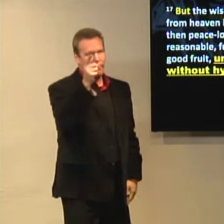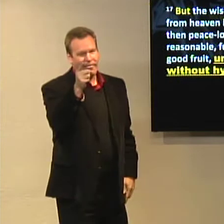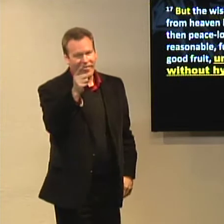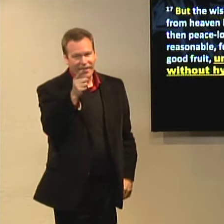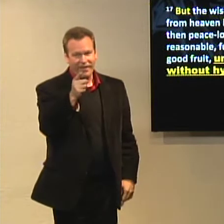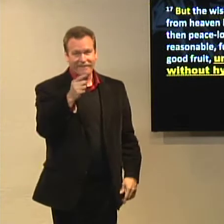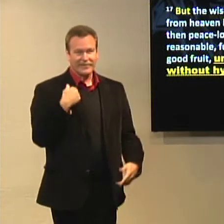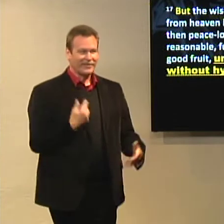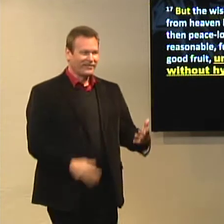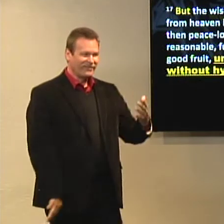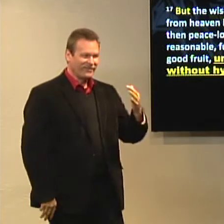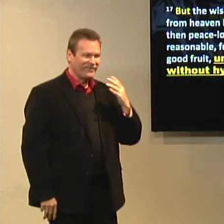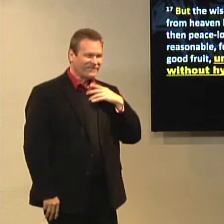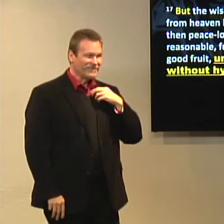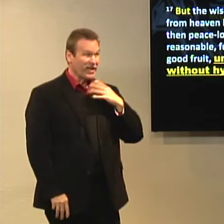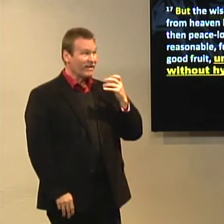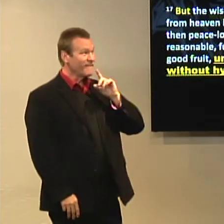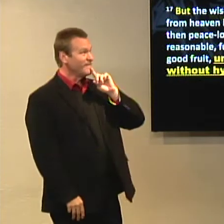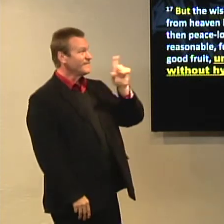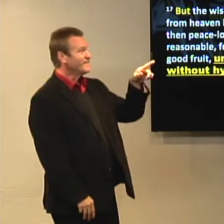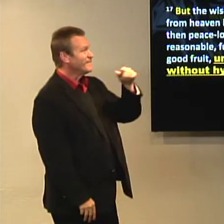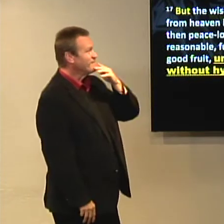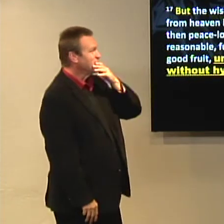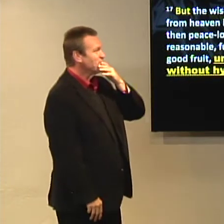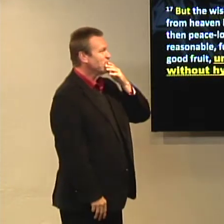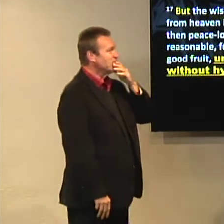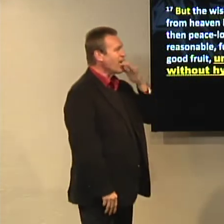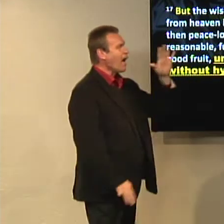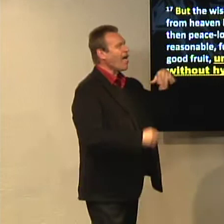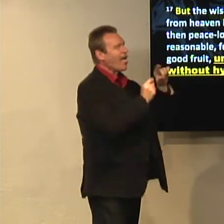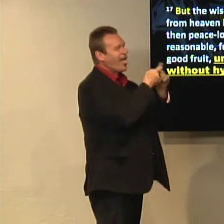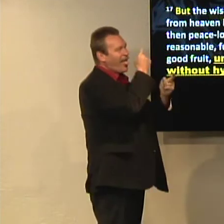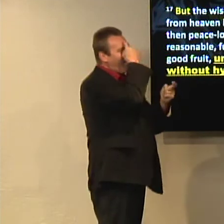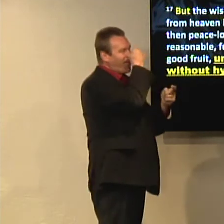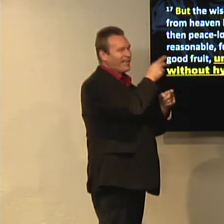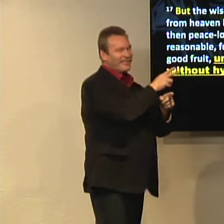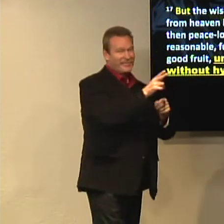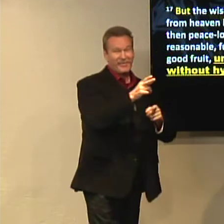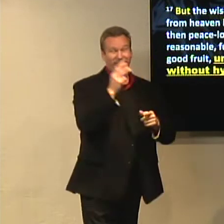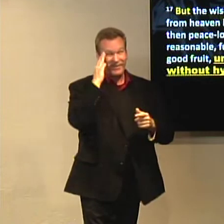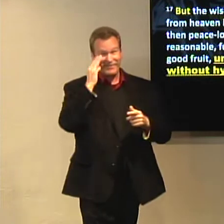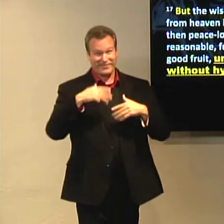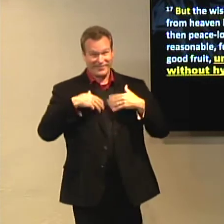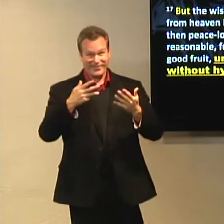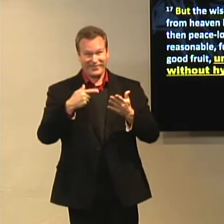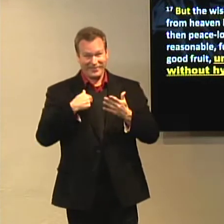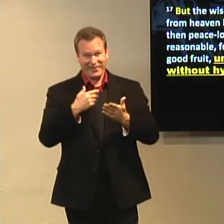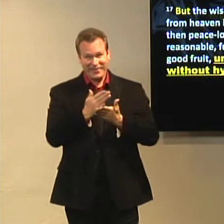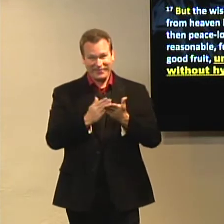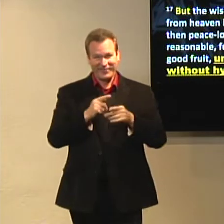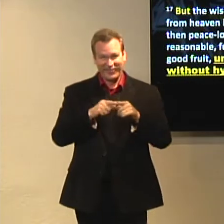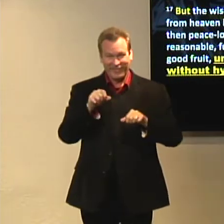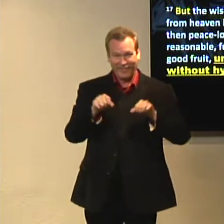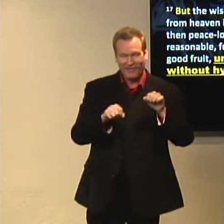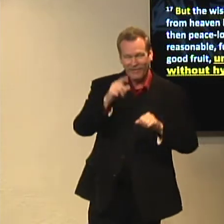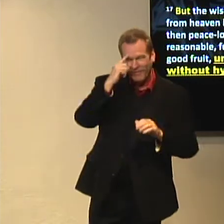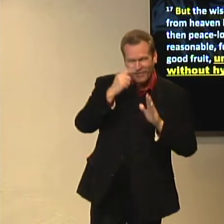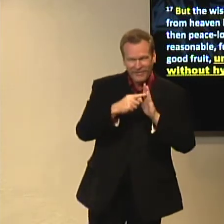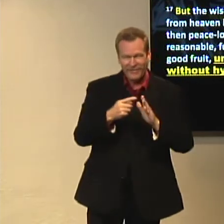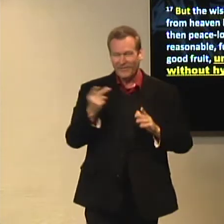oh, no, I'll go with this opinion. No, I think I'll go with that one, or yeah, maybe that's a better way to go. And you see them vacillating between, you see them all